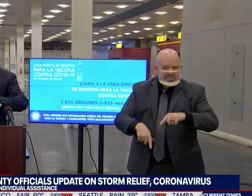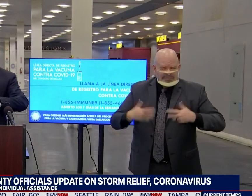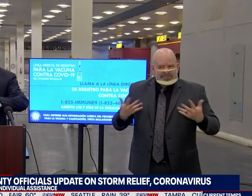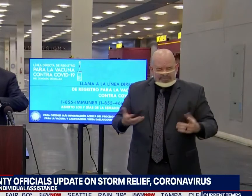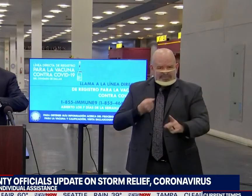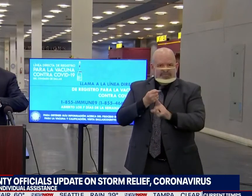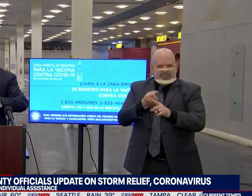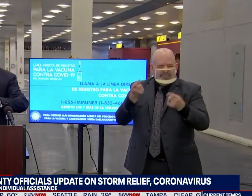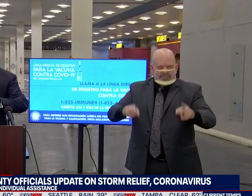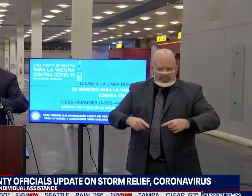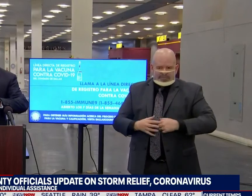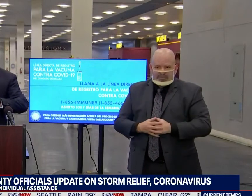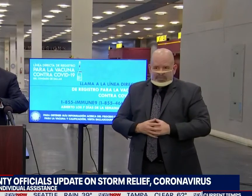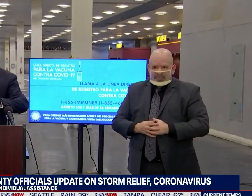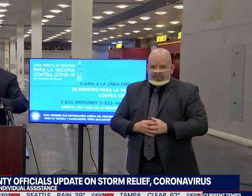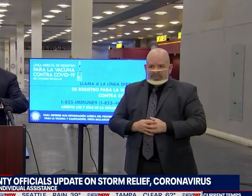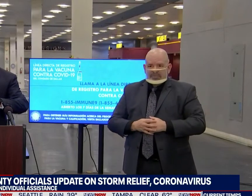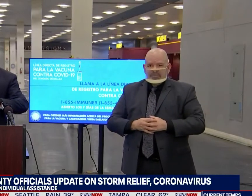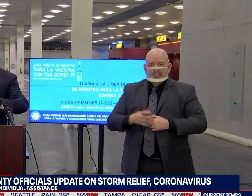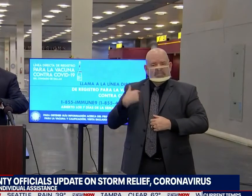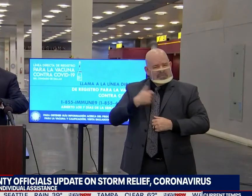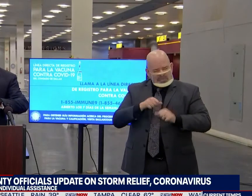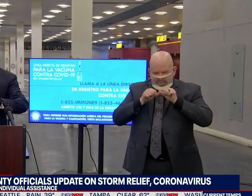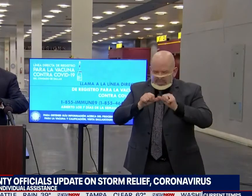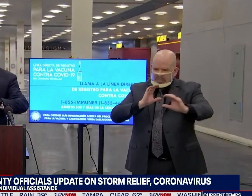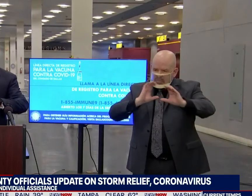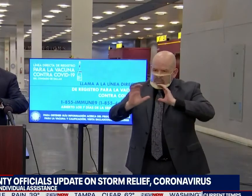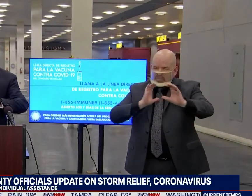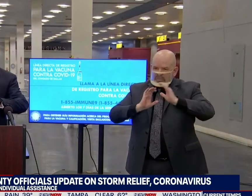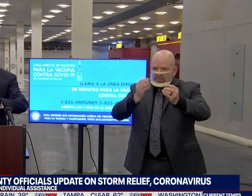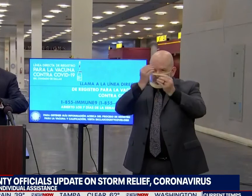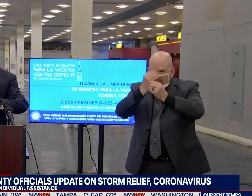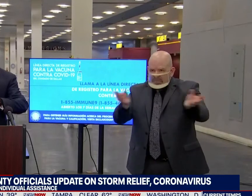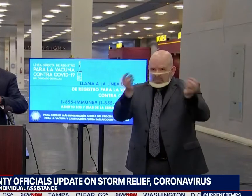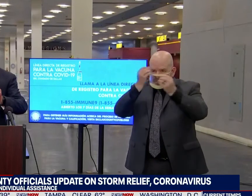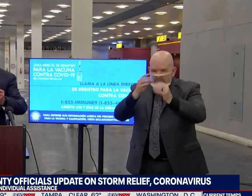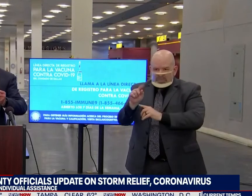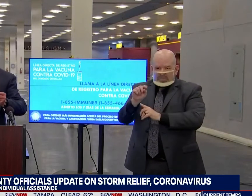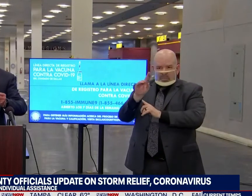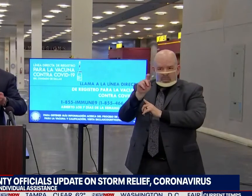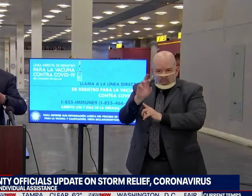to provide updates at Judge ClayJ. You can also go to www.dallcount.org